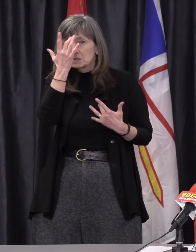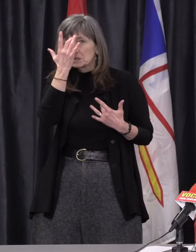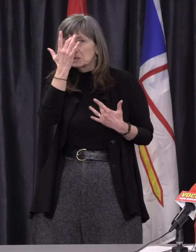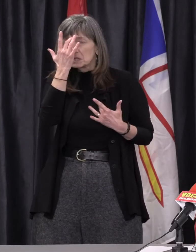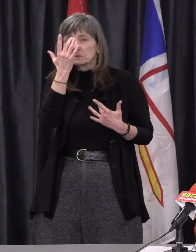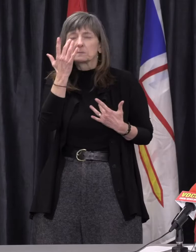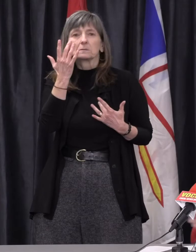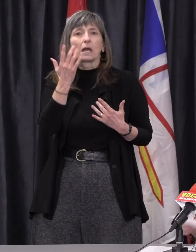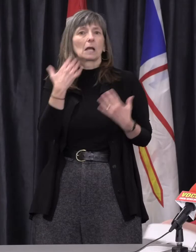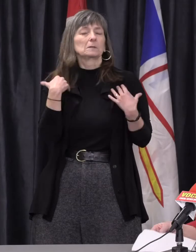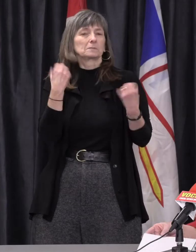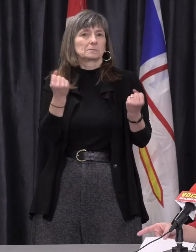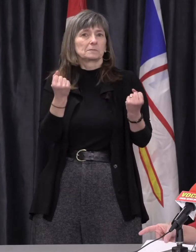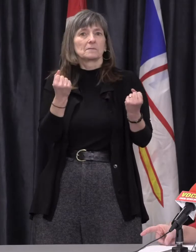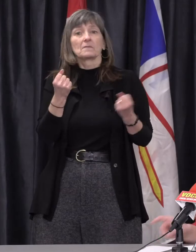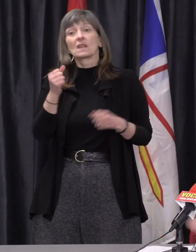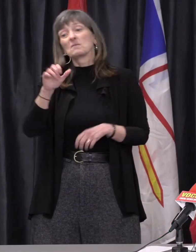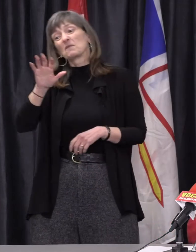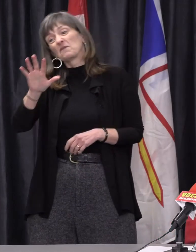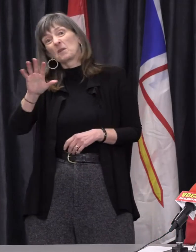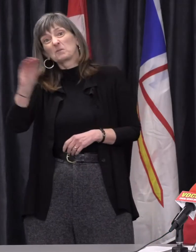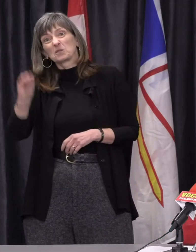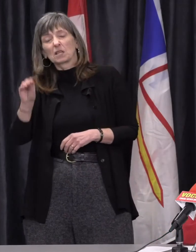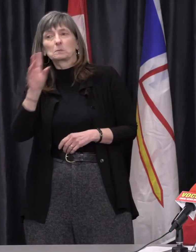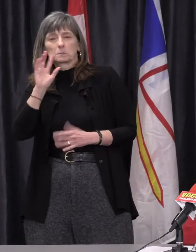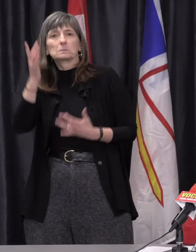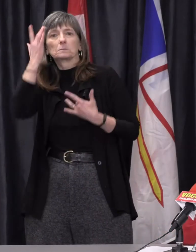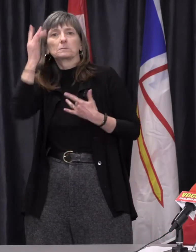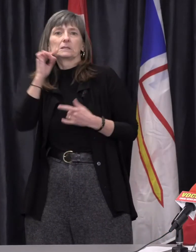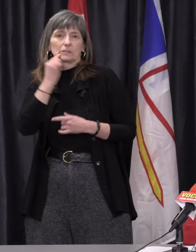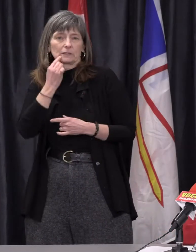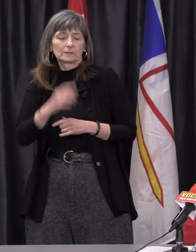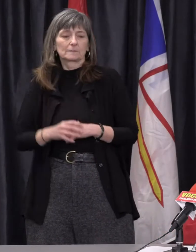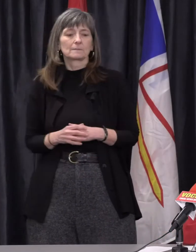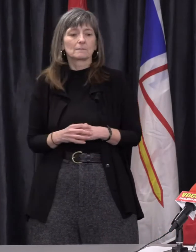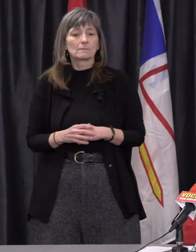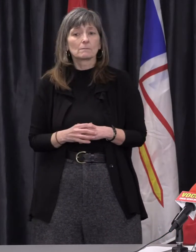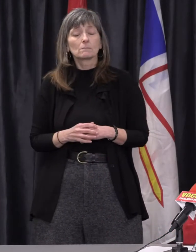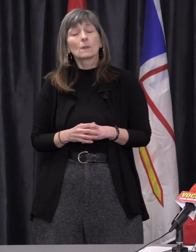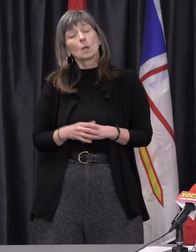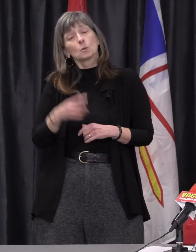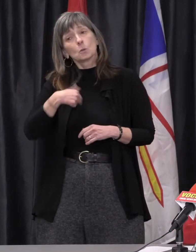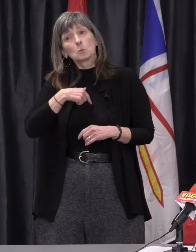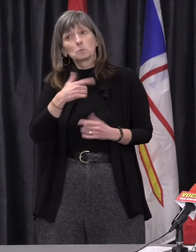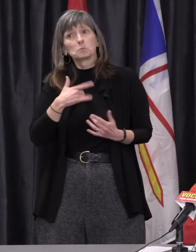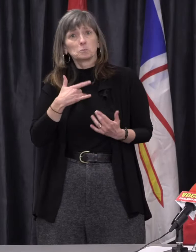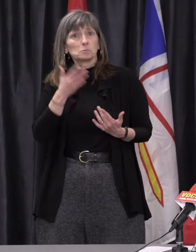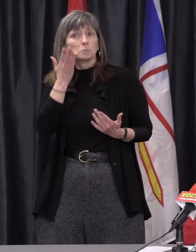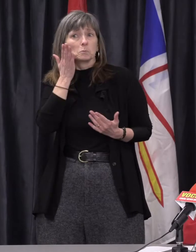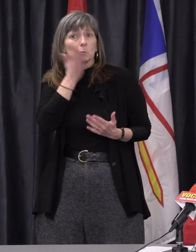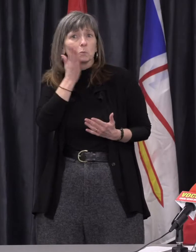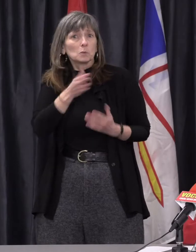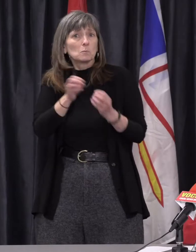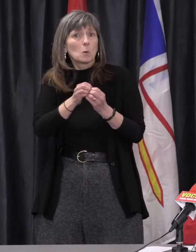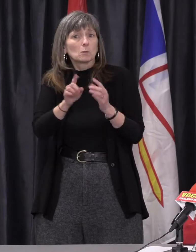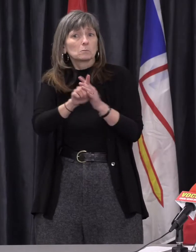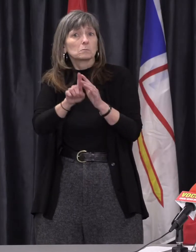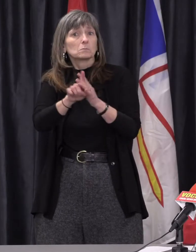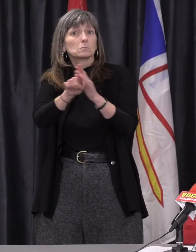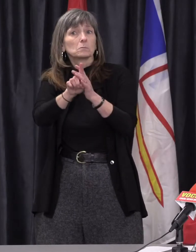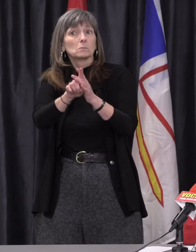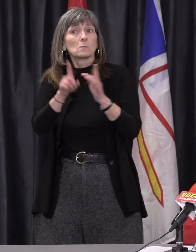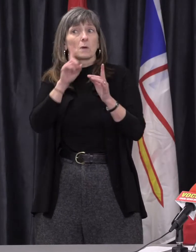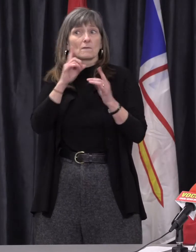more seriously ill. And while we expect that there will be more cases, all of the measures put in place so far